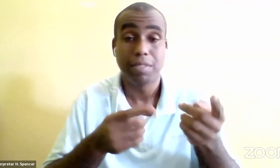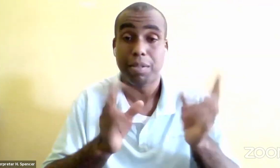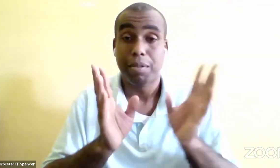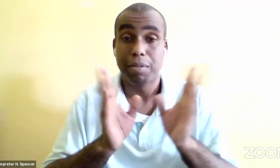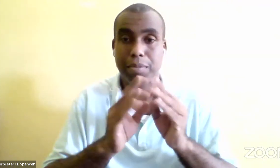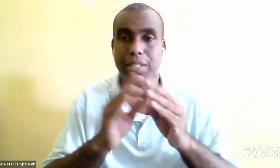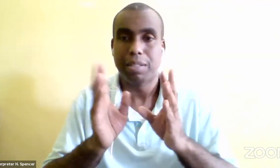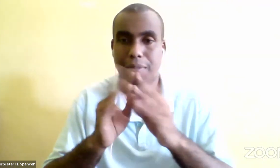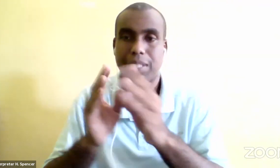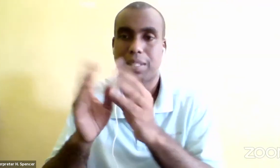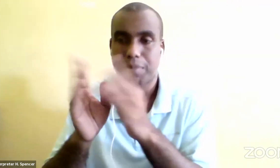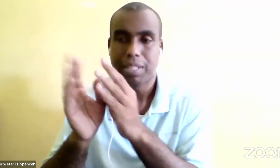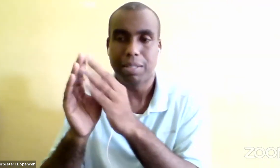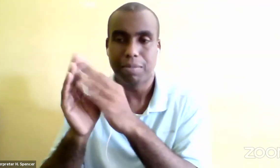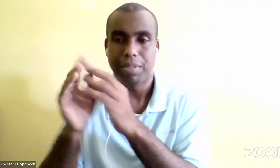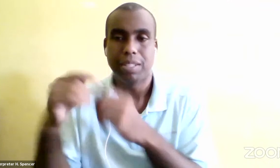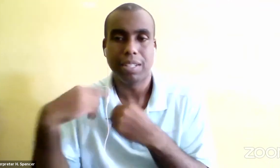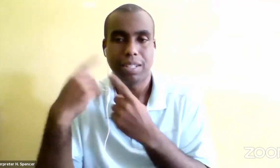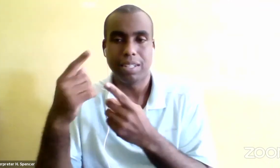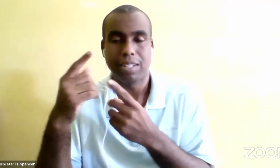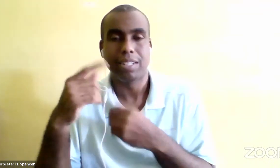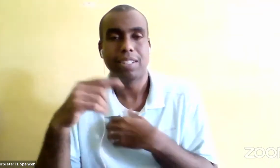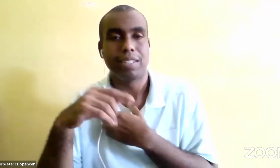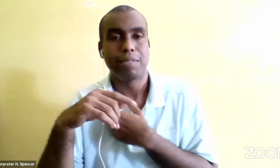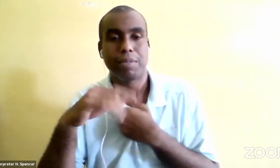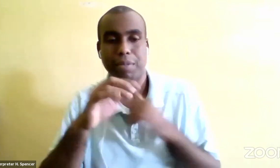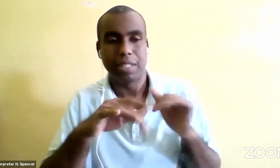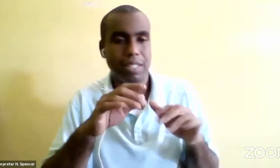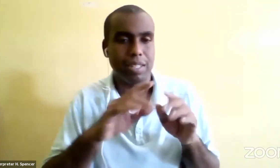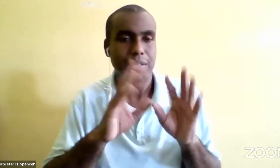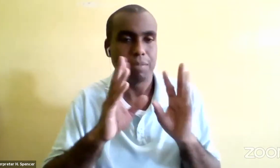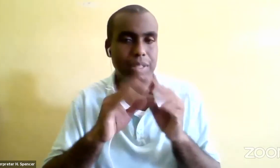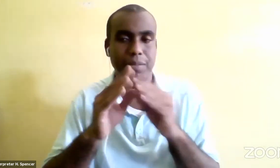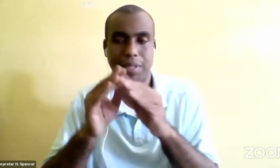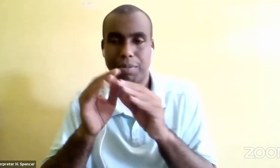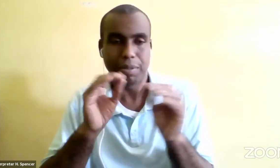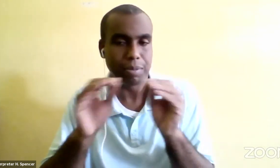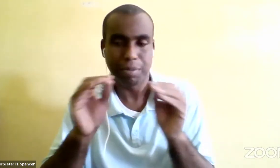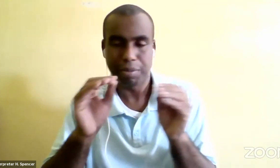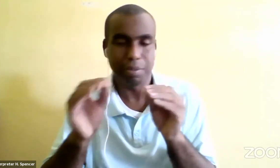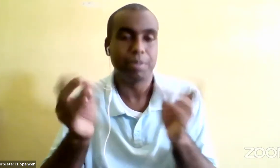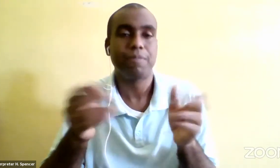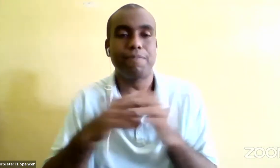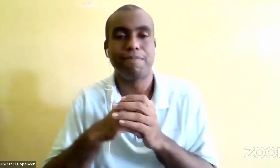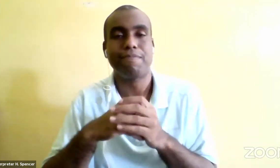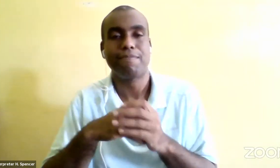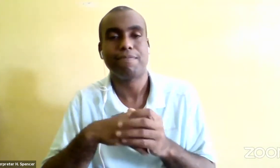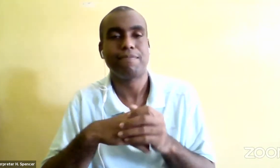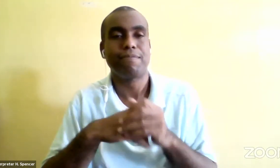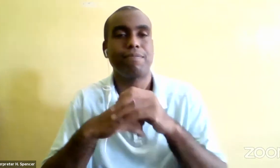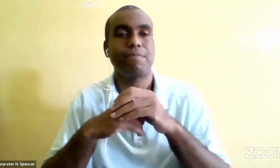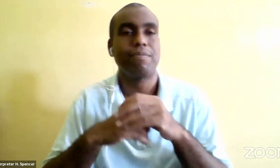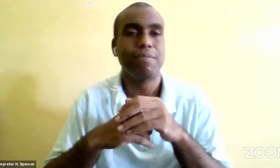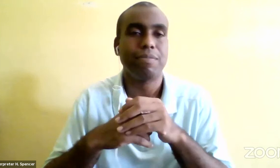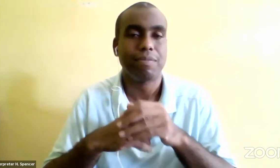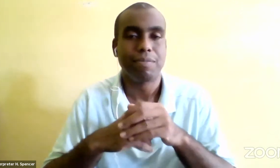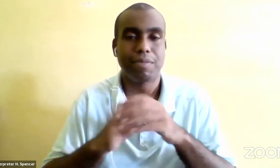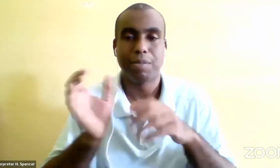but I'm just like too busy. Yeah. Oh, going back to the classroom. So can I find